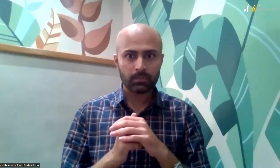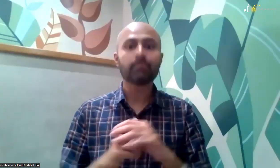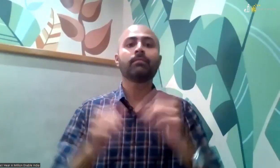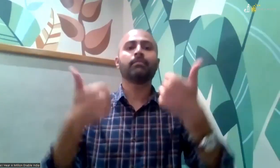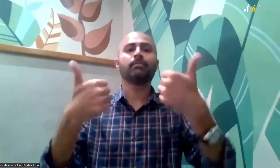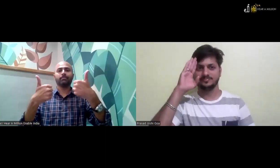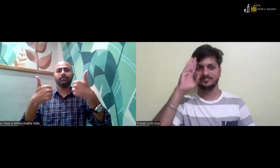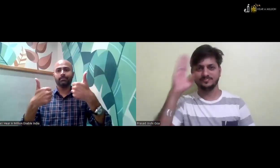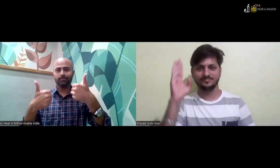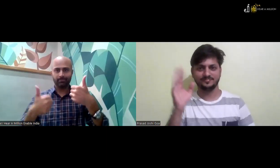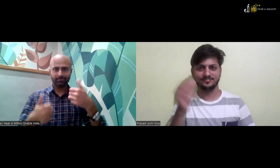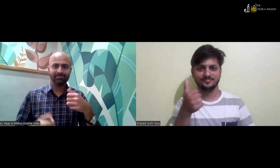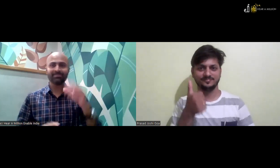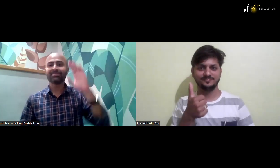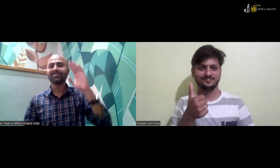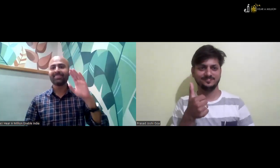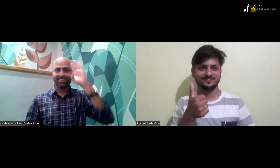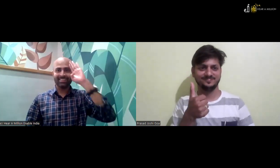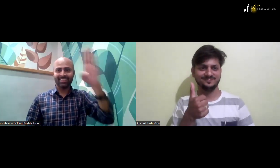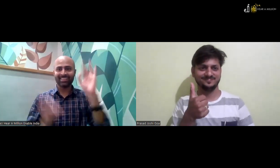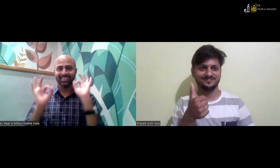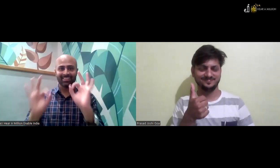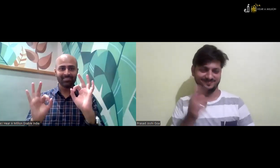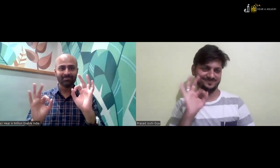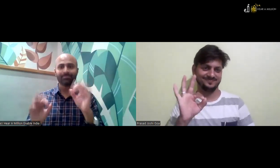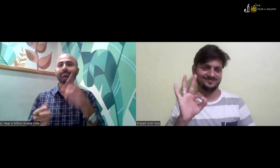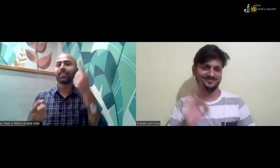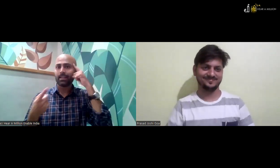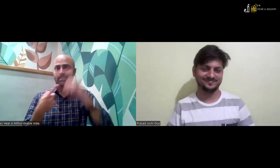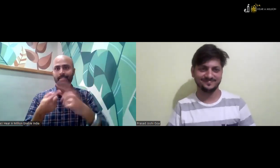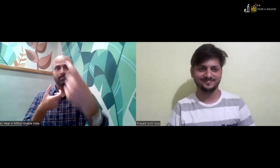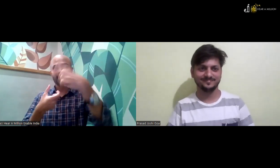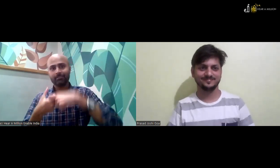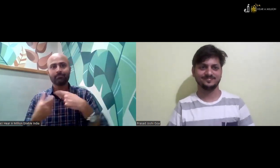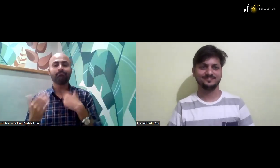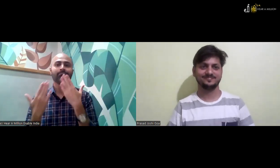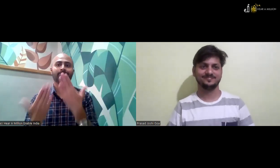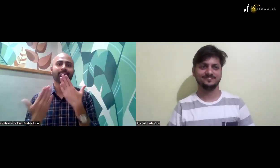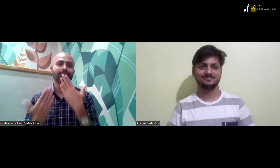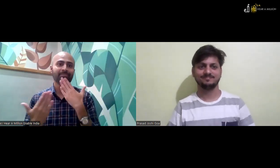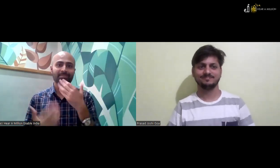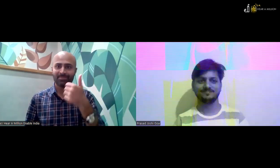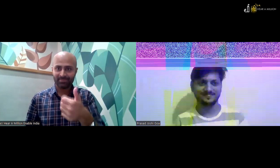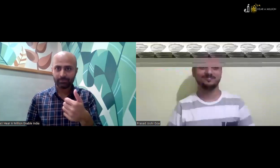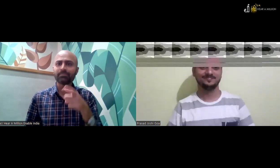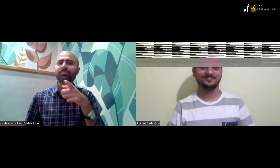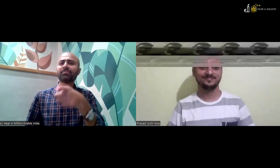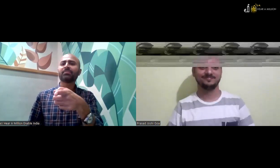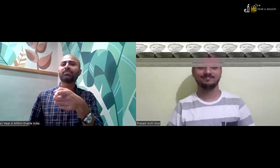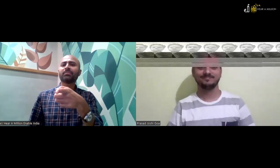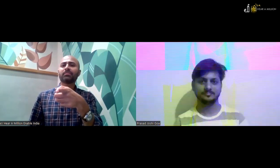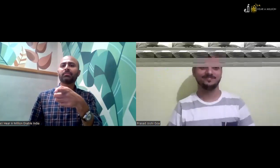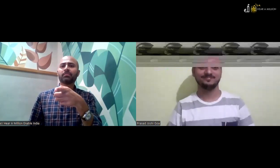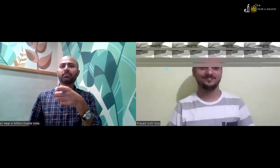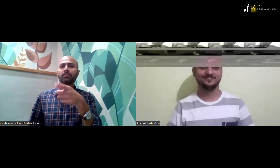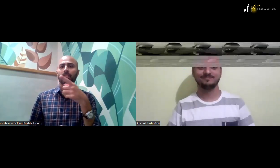Can we have Prasad? Okay, great. Hello. Hello, Prasad. Hope you're doing good. Thank you for agreeing for